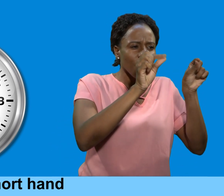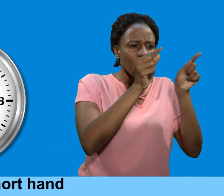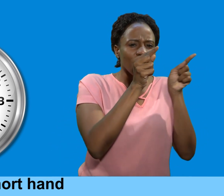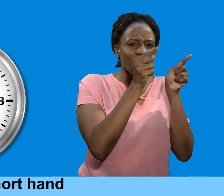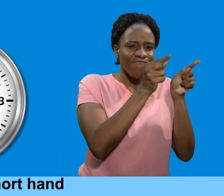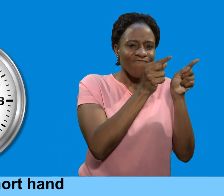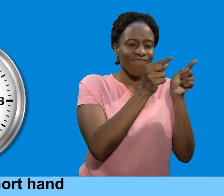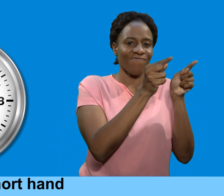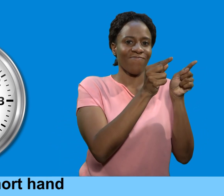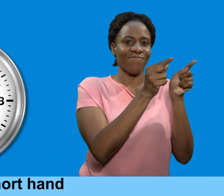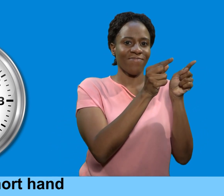There is the short hand,